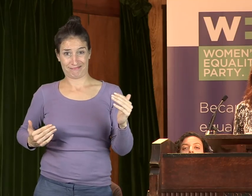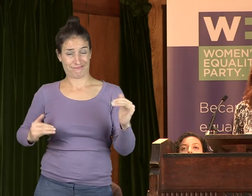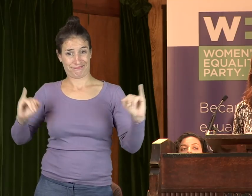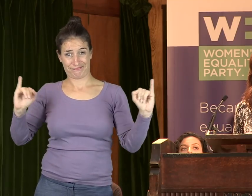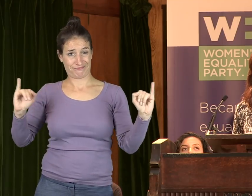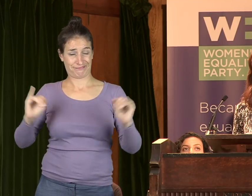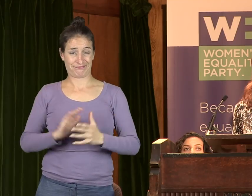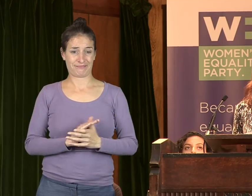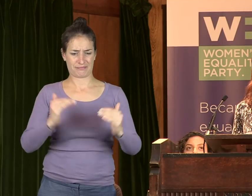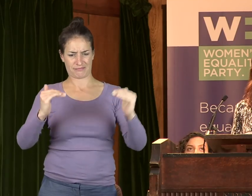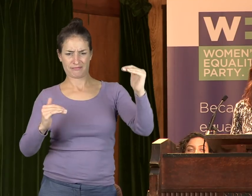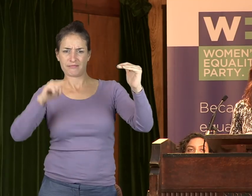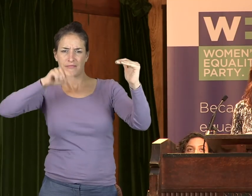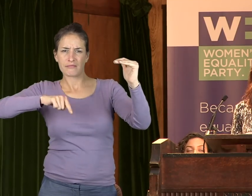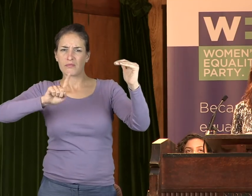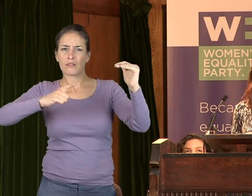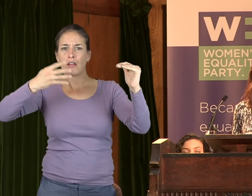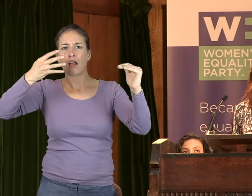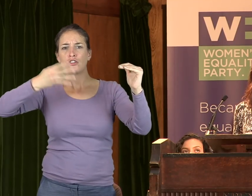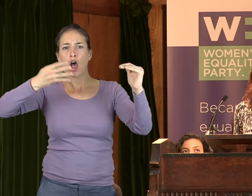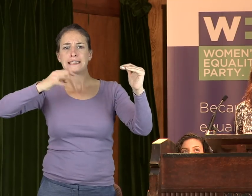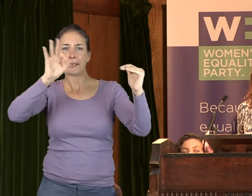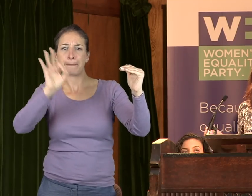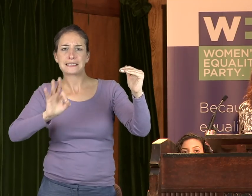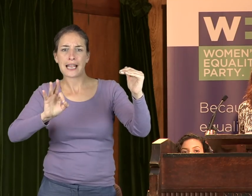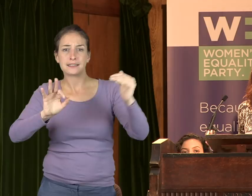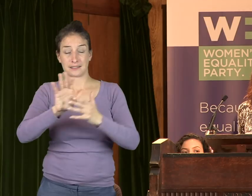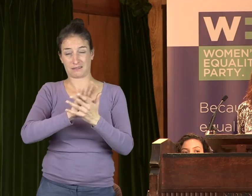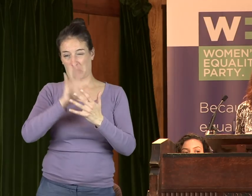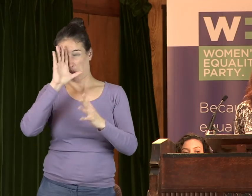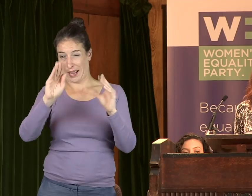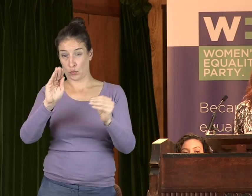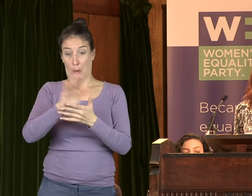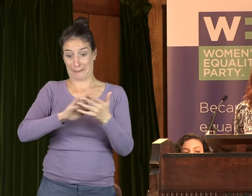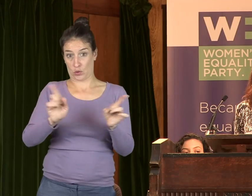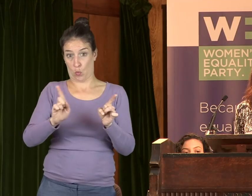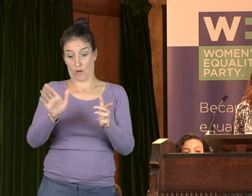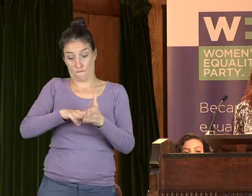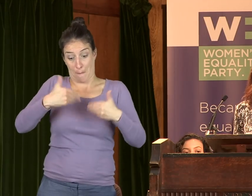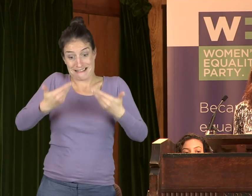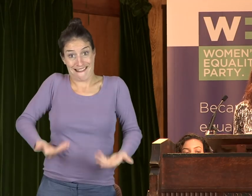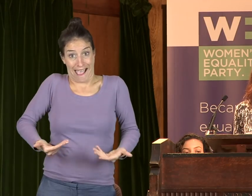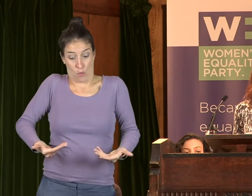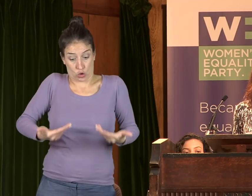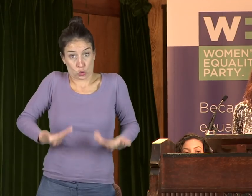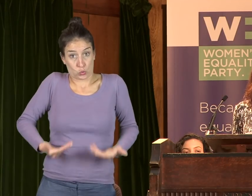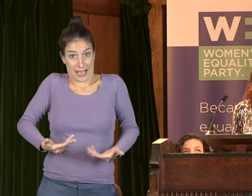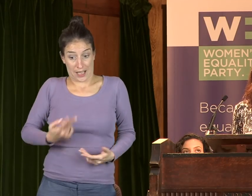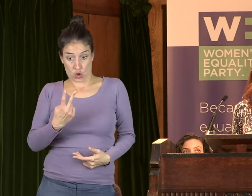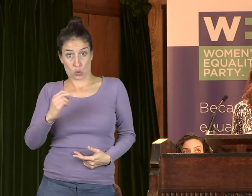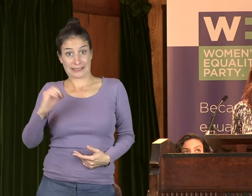19%. To put that into context for you, from now, today, until the new year, women are working for